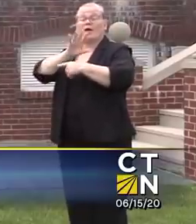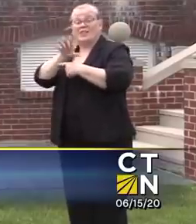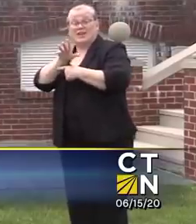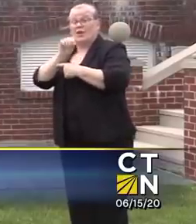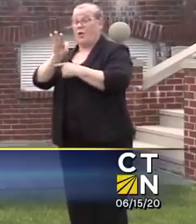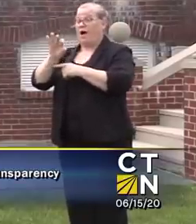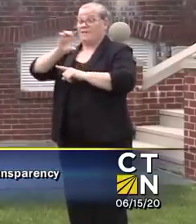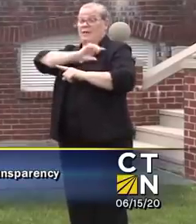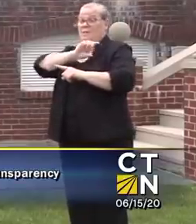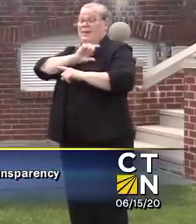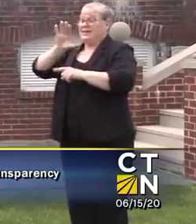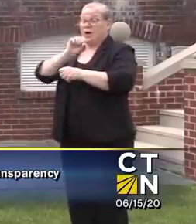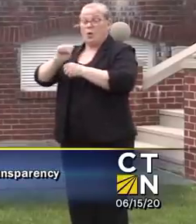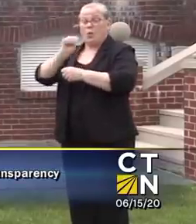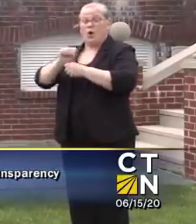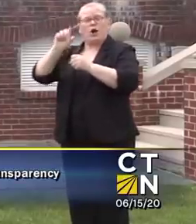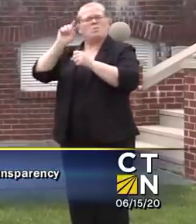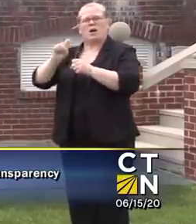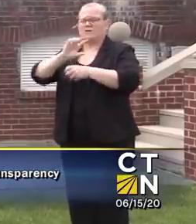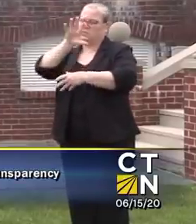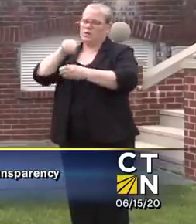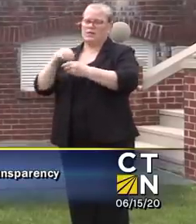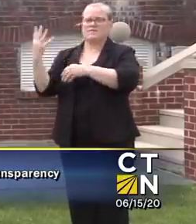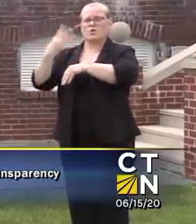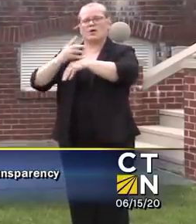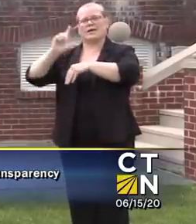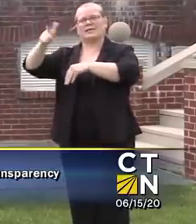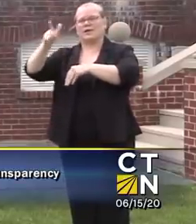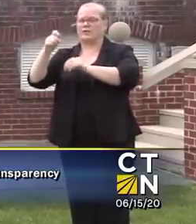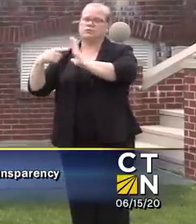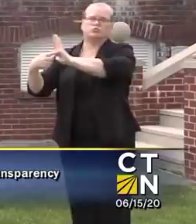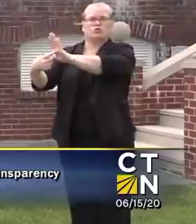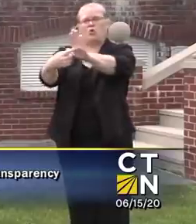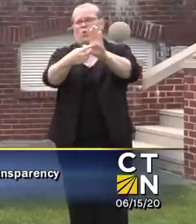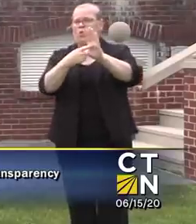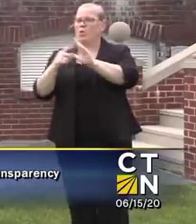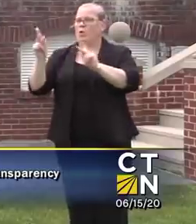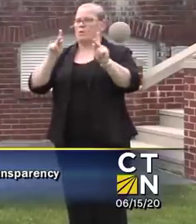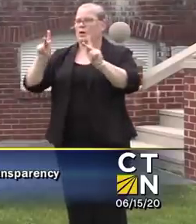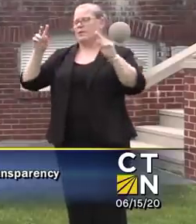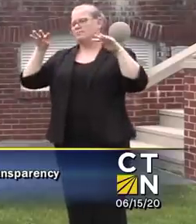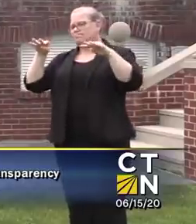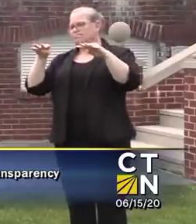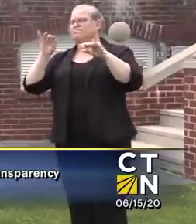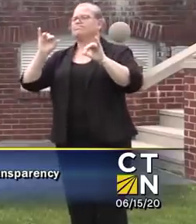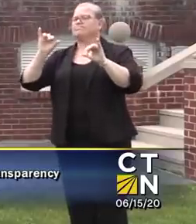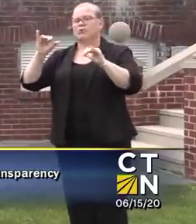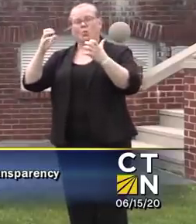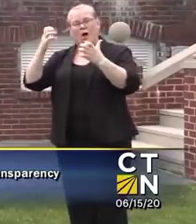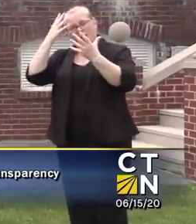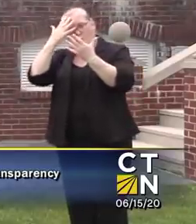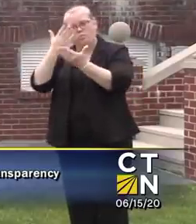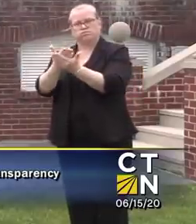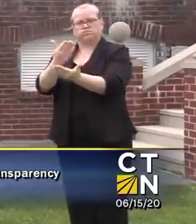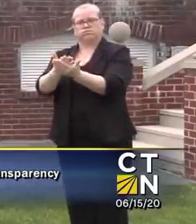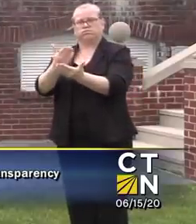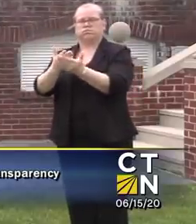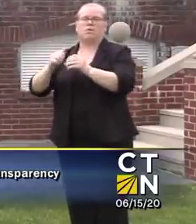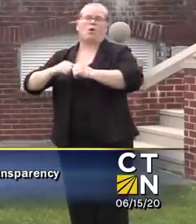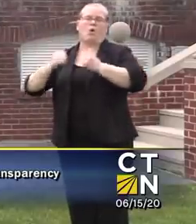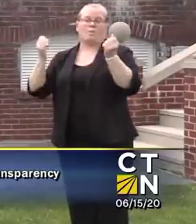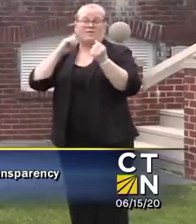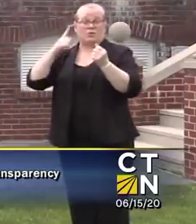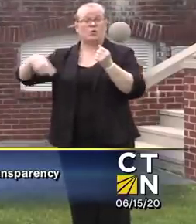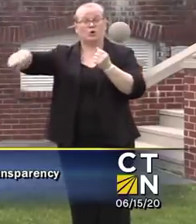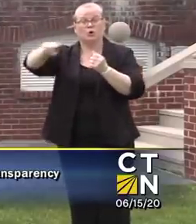the very best we can for each and every one of you. And finally, a lot of these were represented in a program called 8